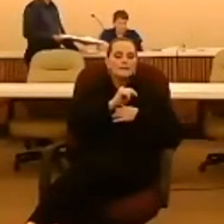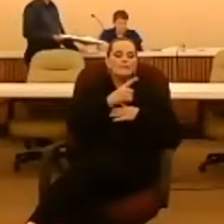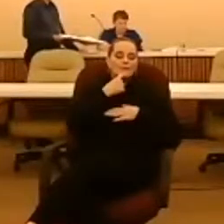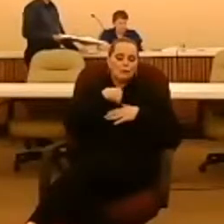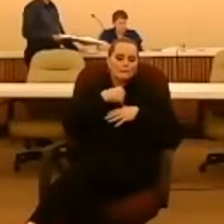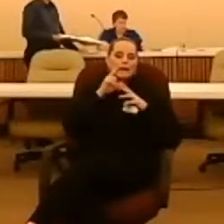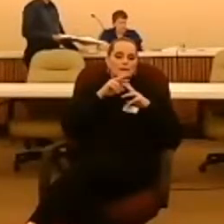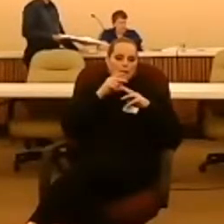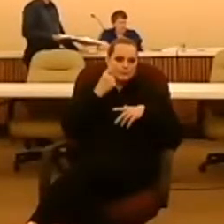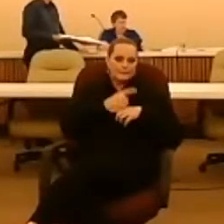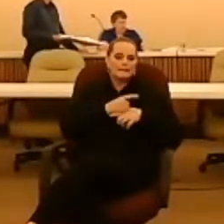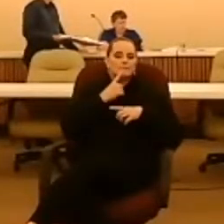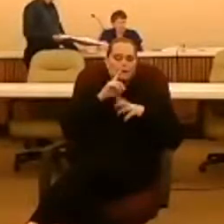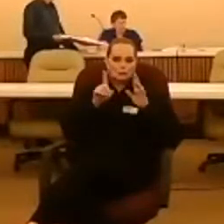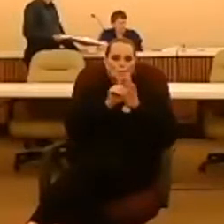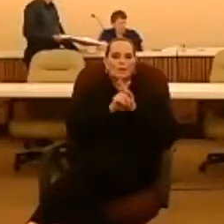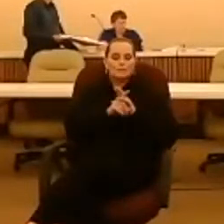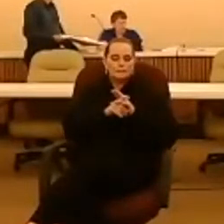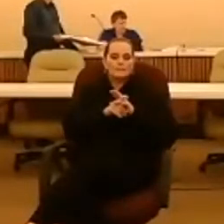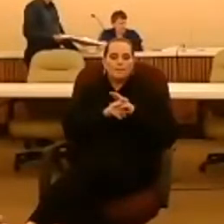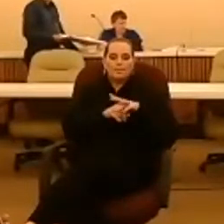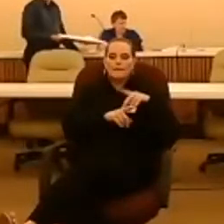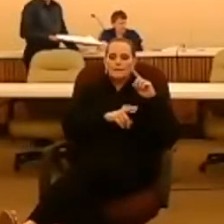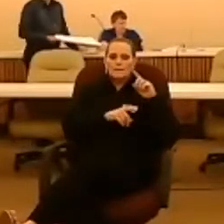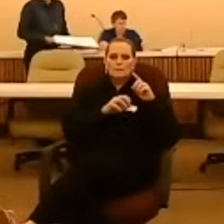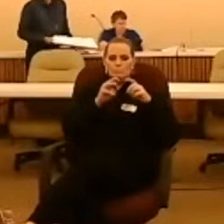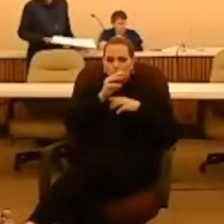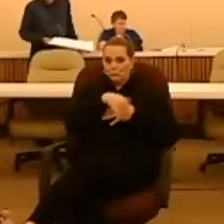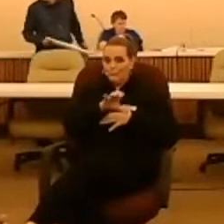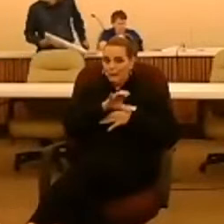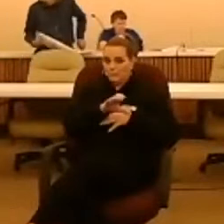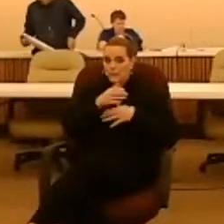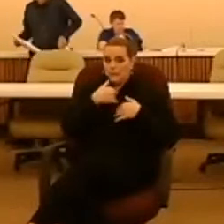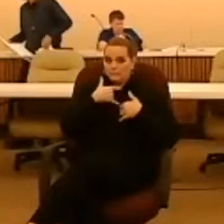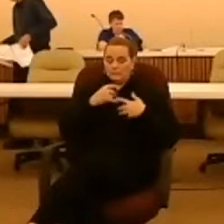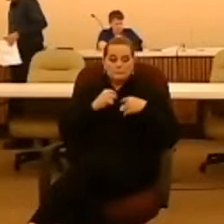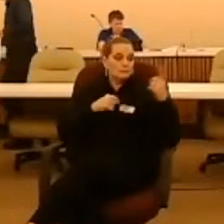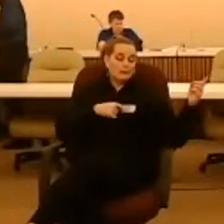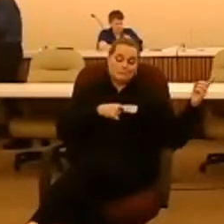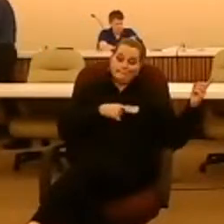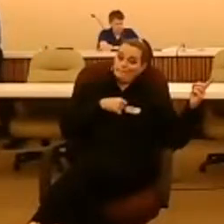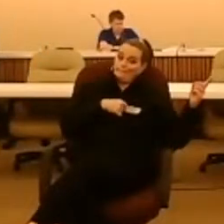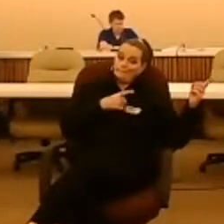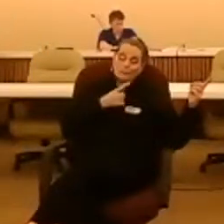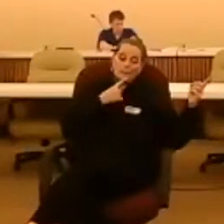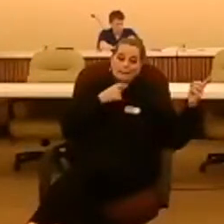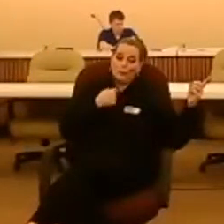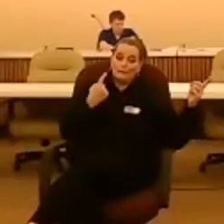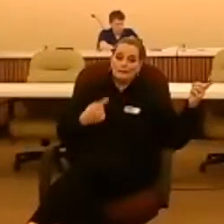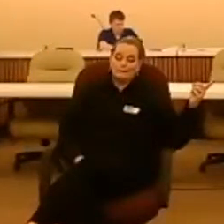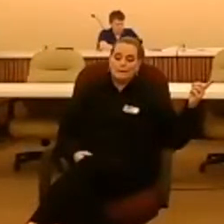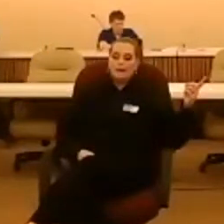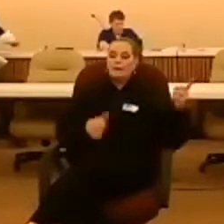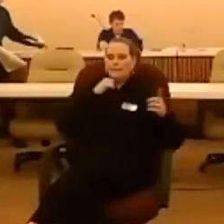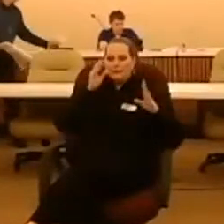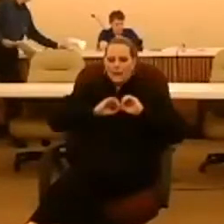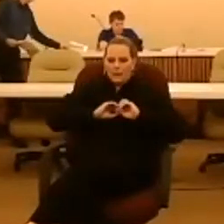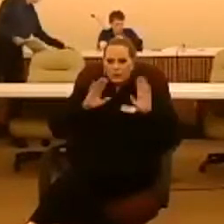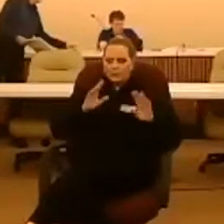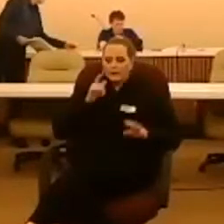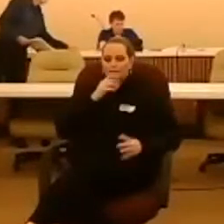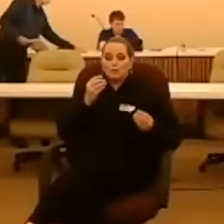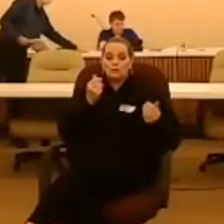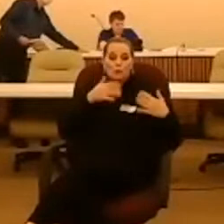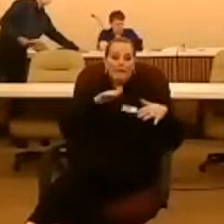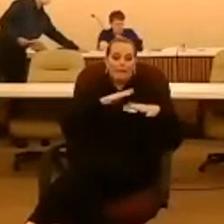will have that there, so we can put in, well, this is what I was told. But I'm not clear on if there's wetlands